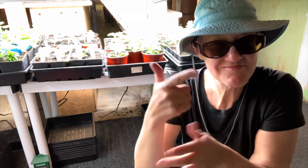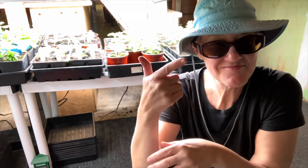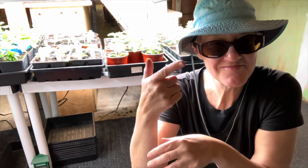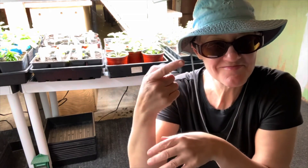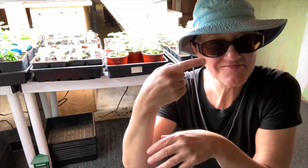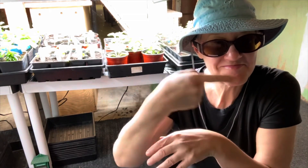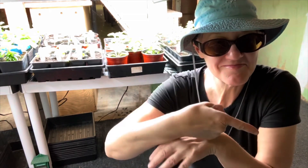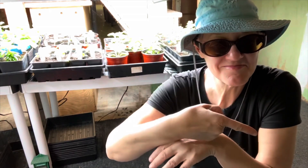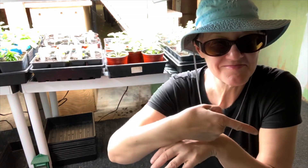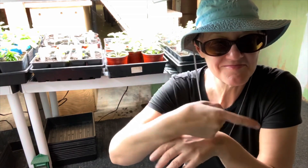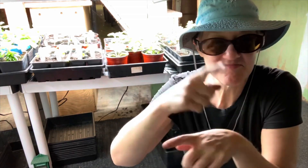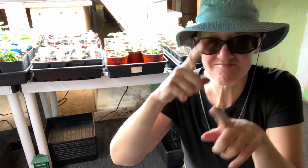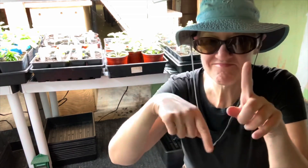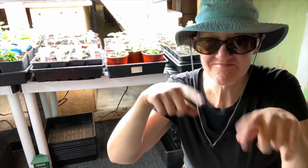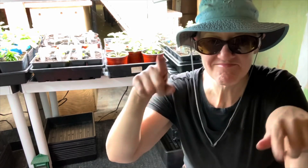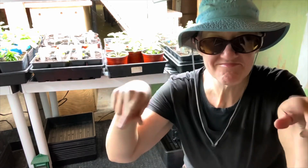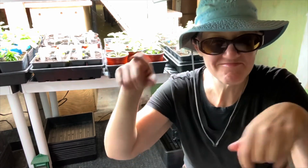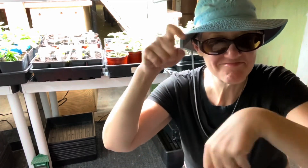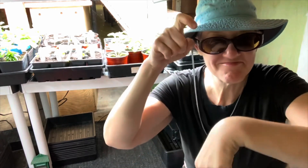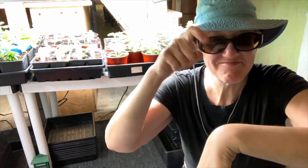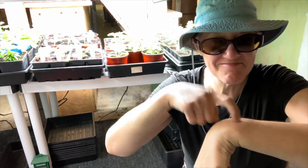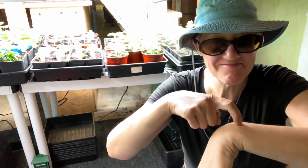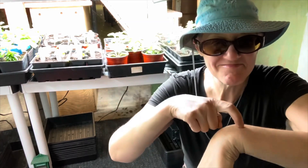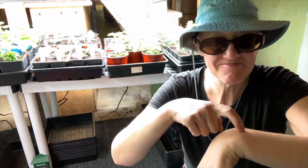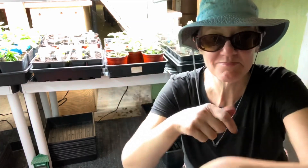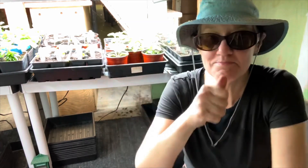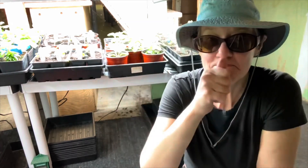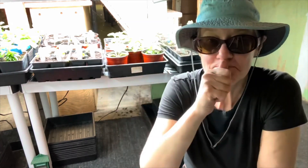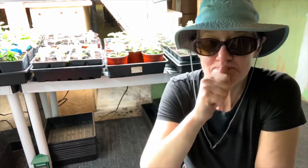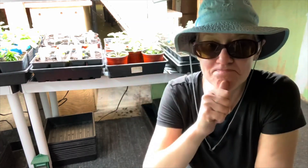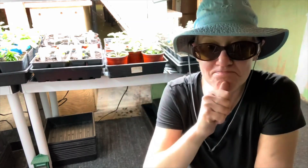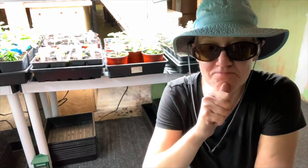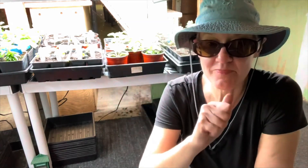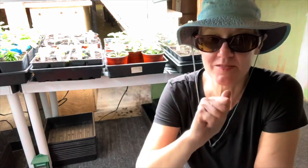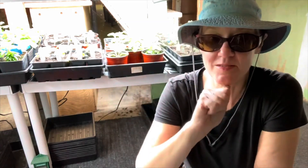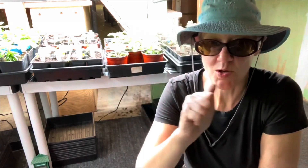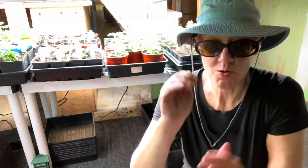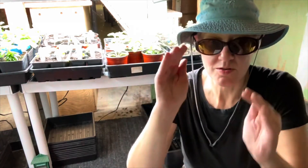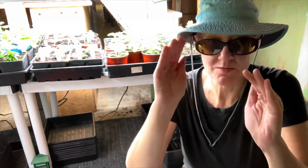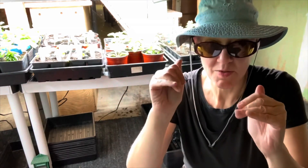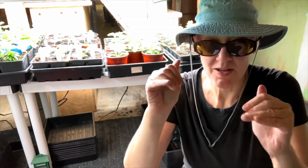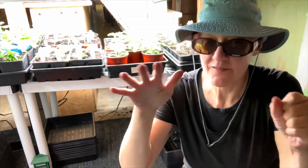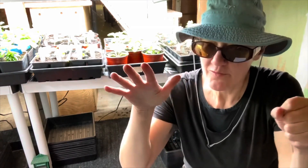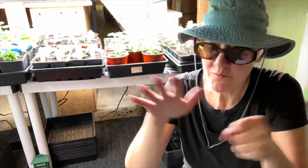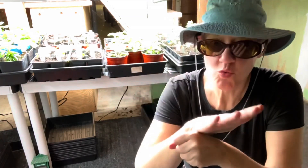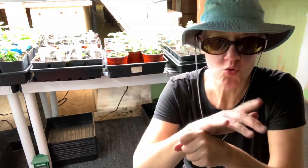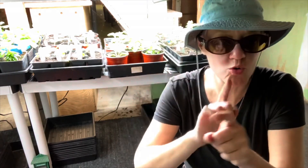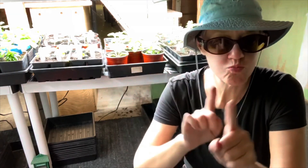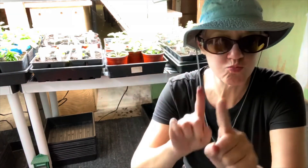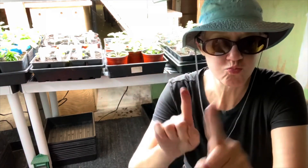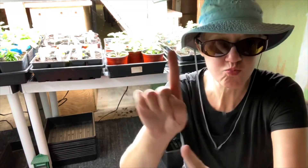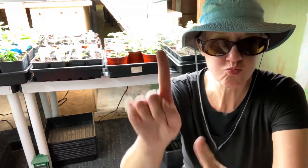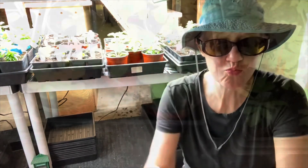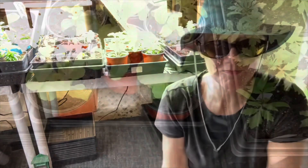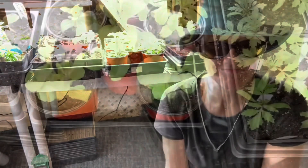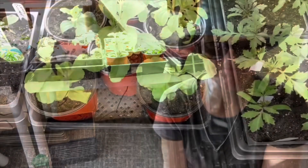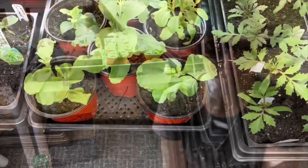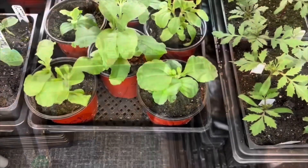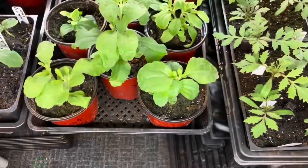4 days and some took 21 days, so it was a huge variety of time. Be patient and don't